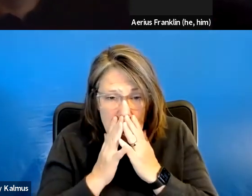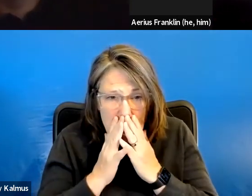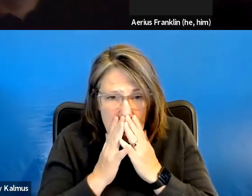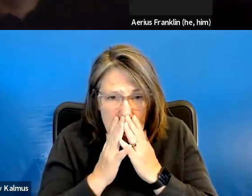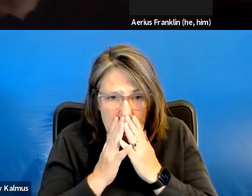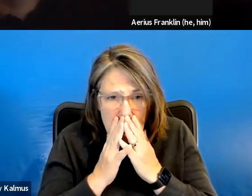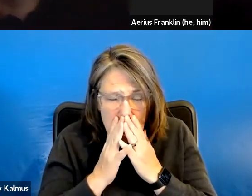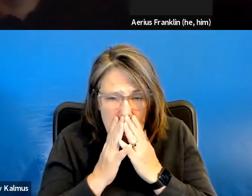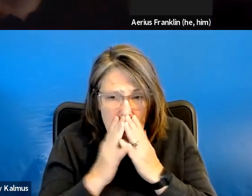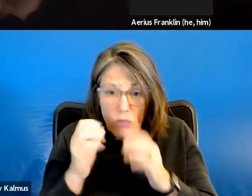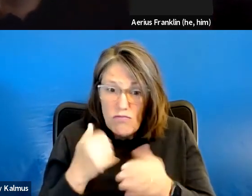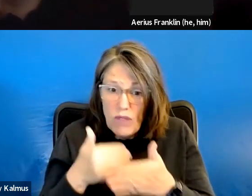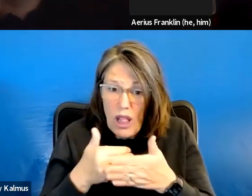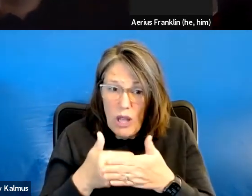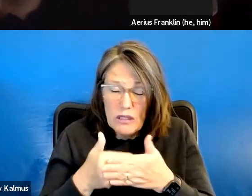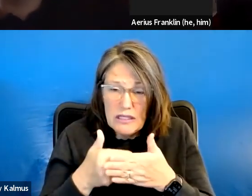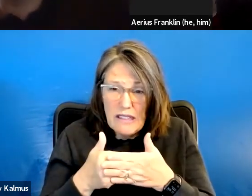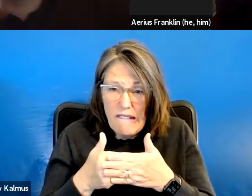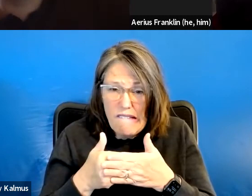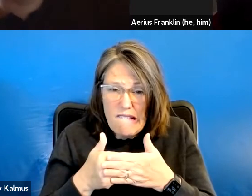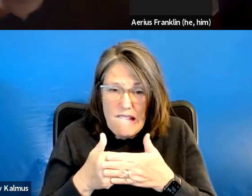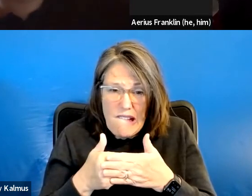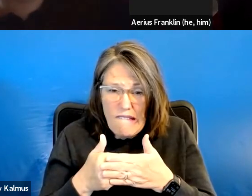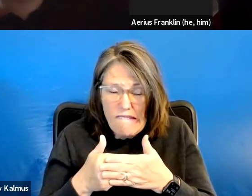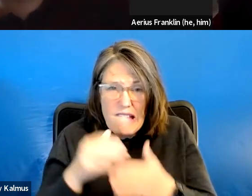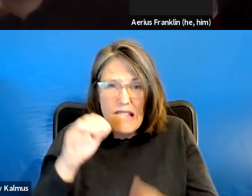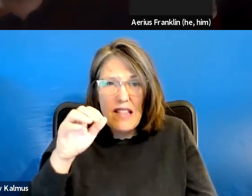Yep. Close. Kaylina got it.